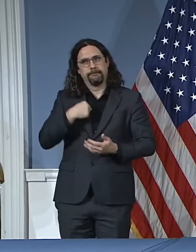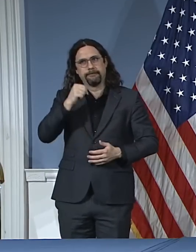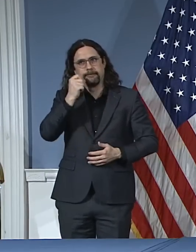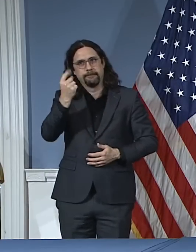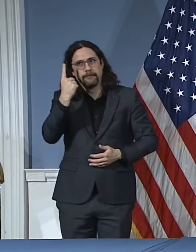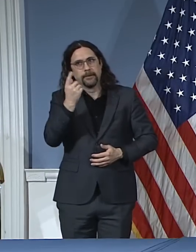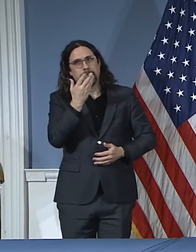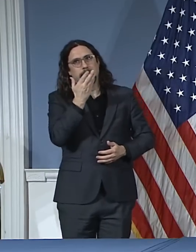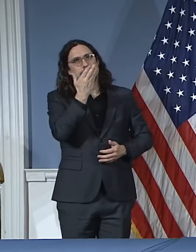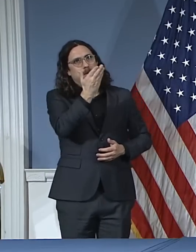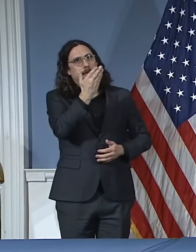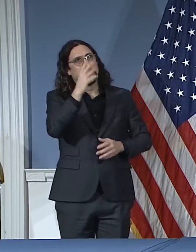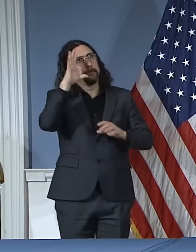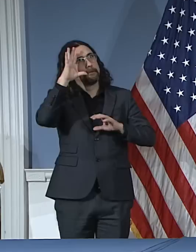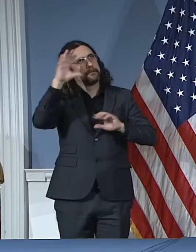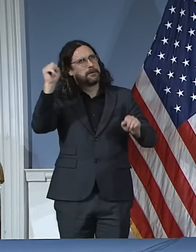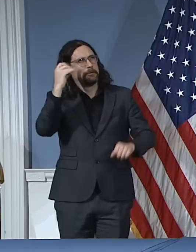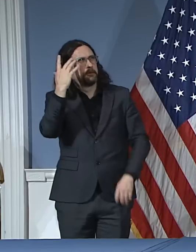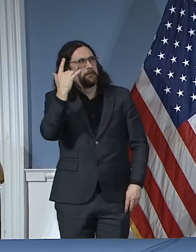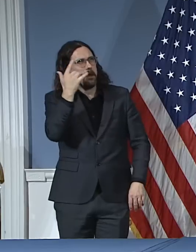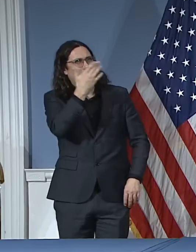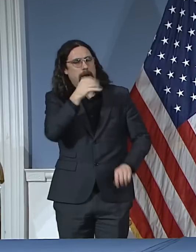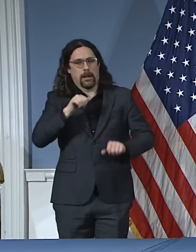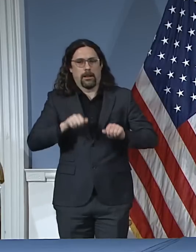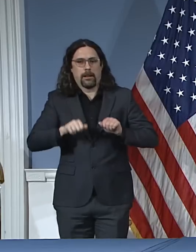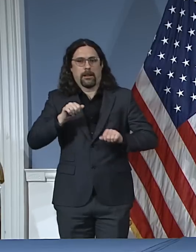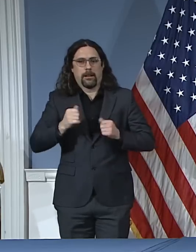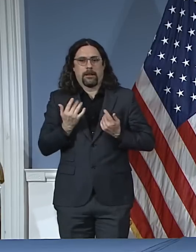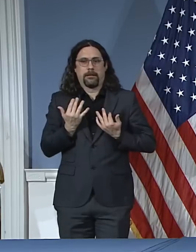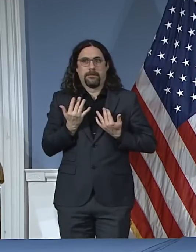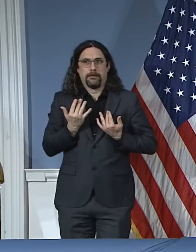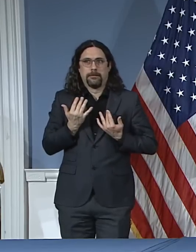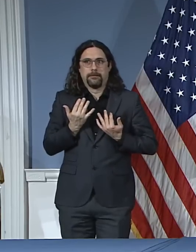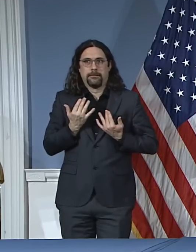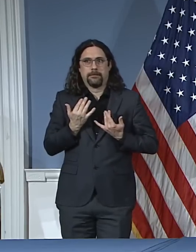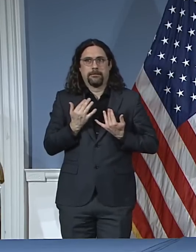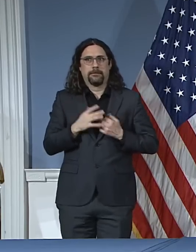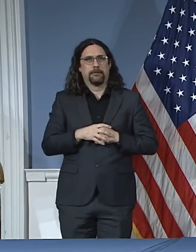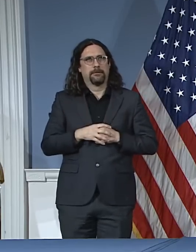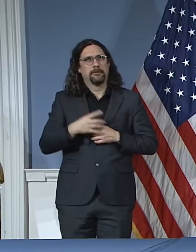country for our armed forces to be activated. The time is now.